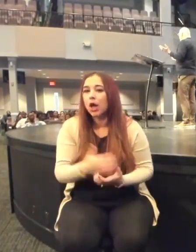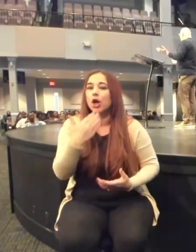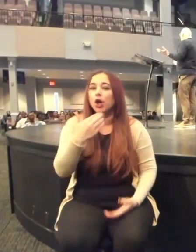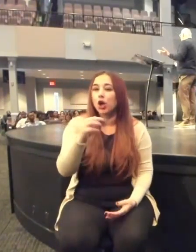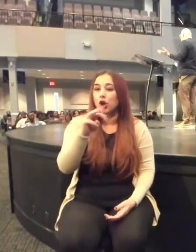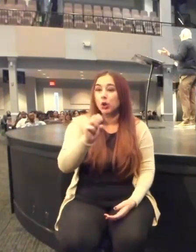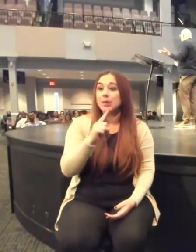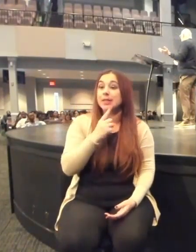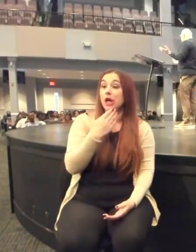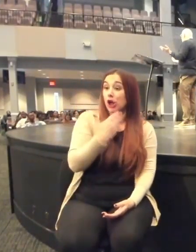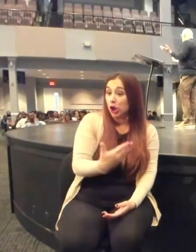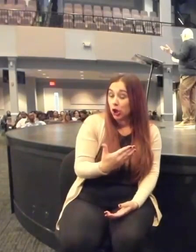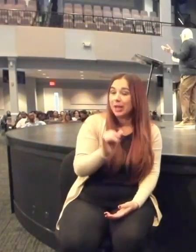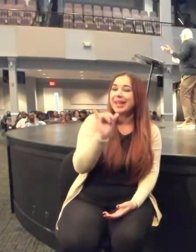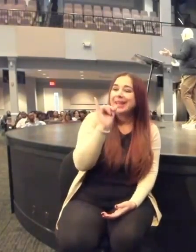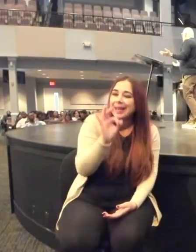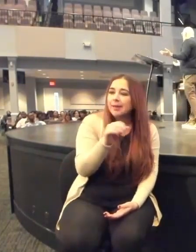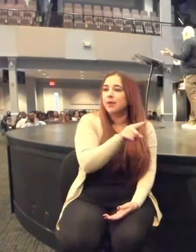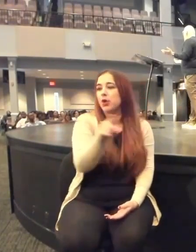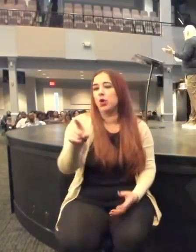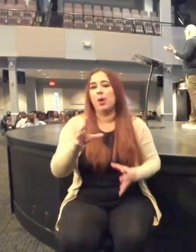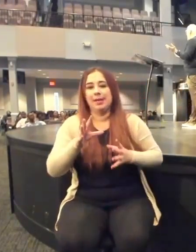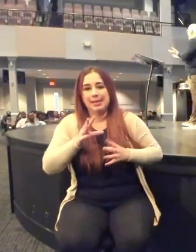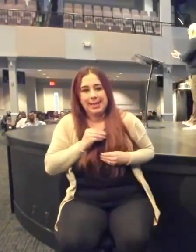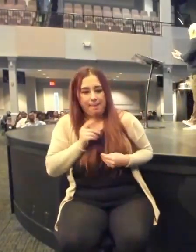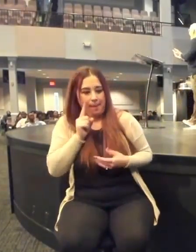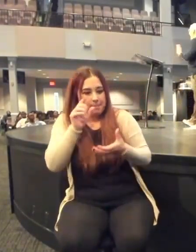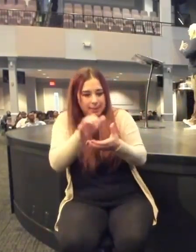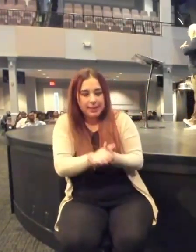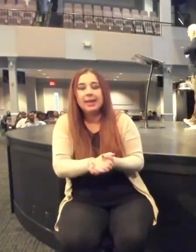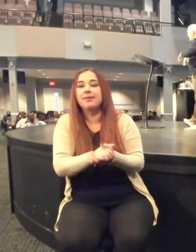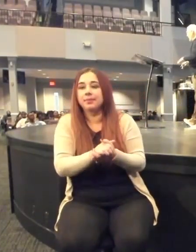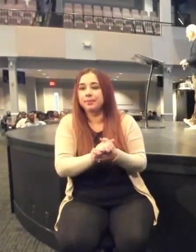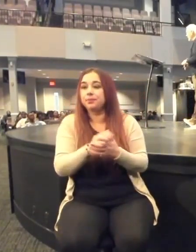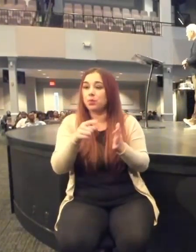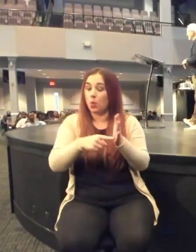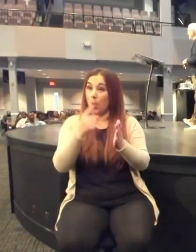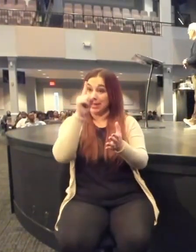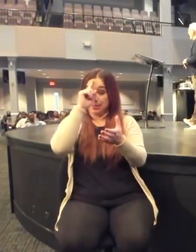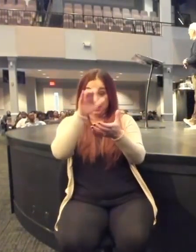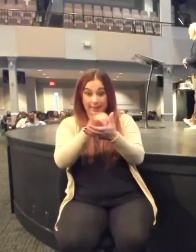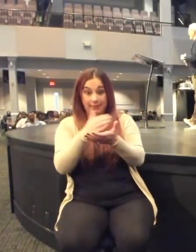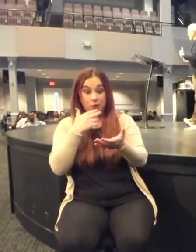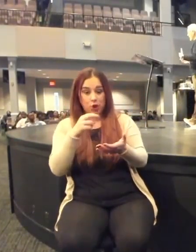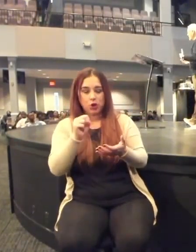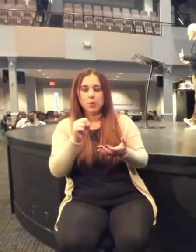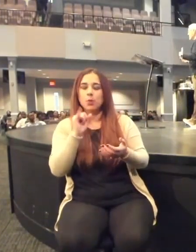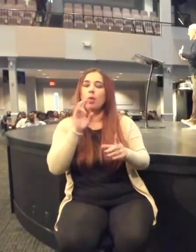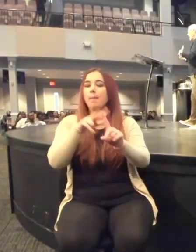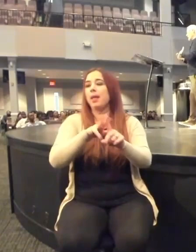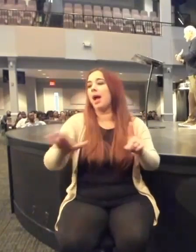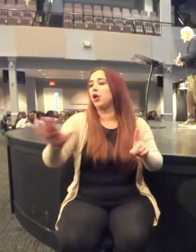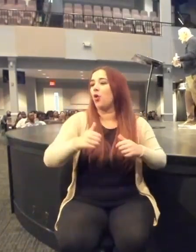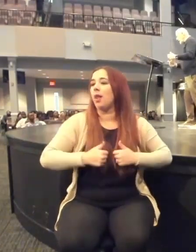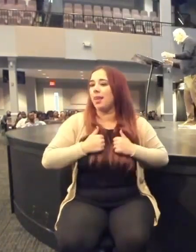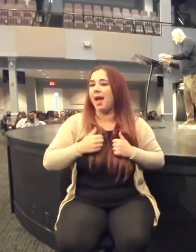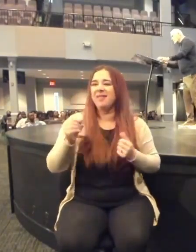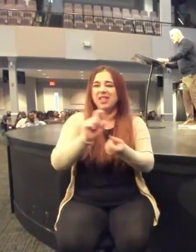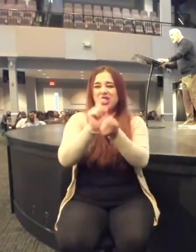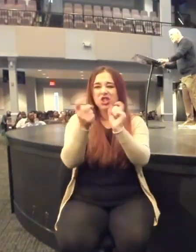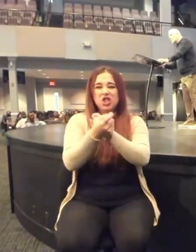only good if you actually accept it, and once you believe it, it has application to your life. It changes